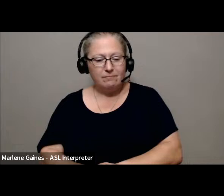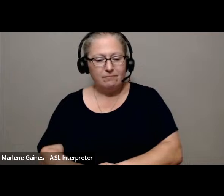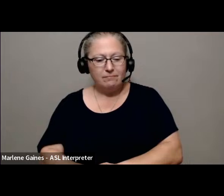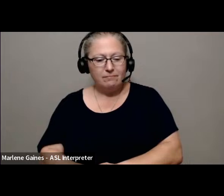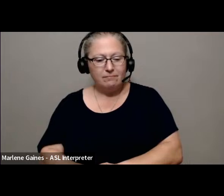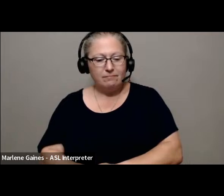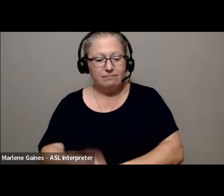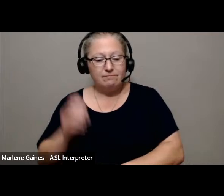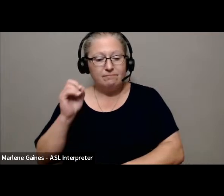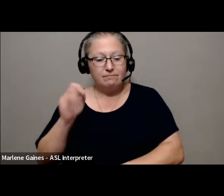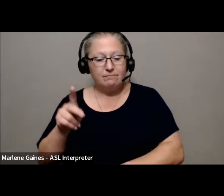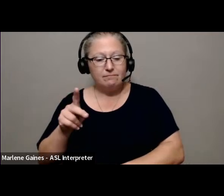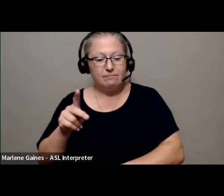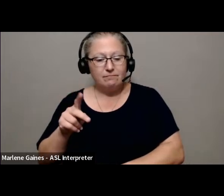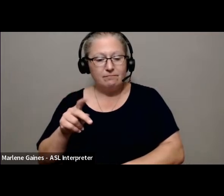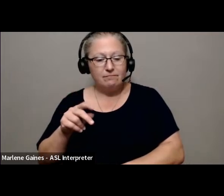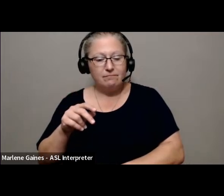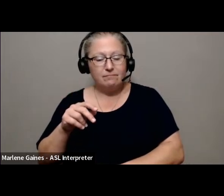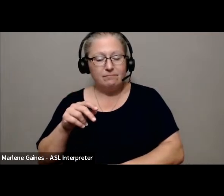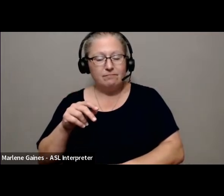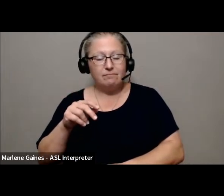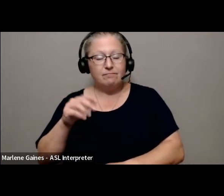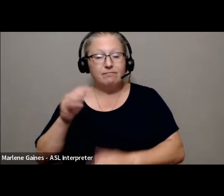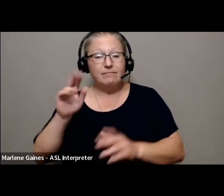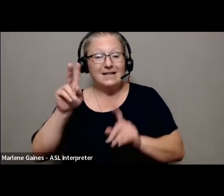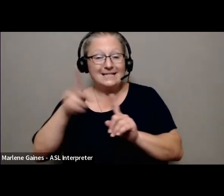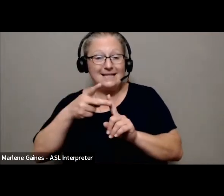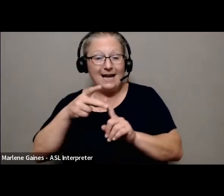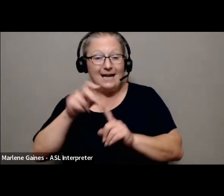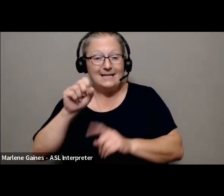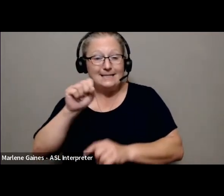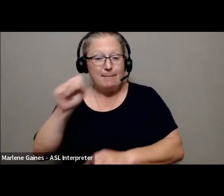Okay, going on to second semester.